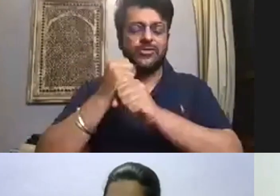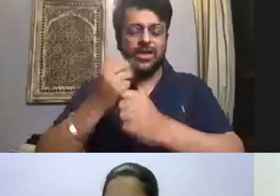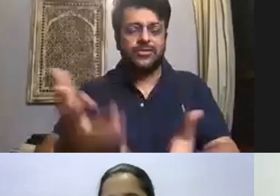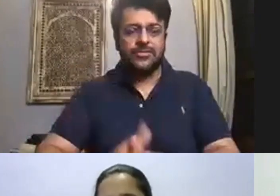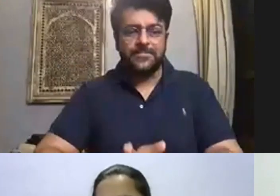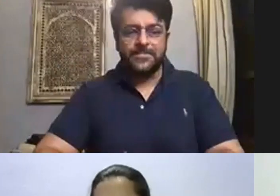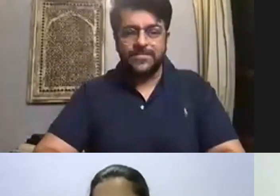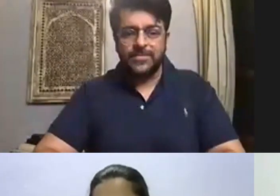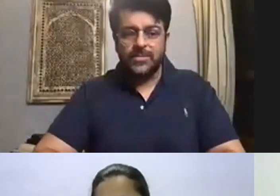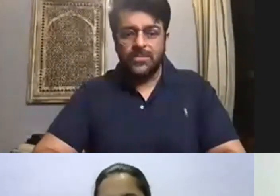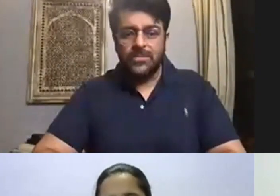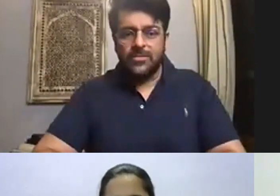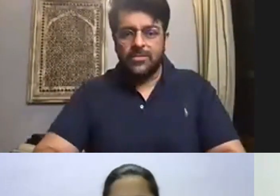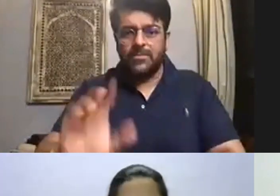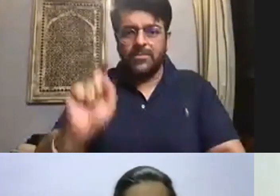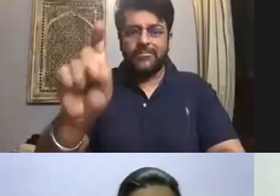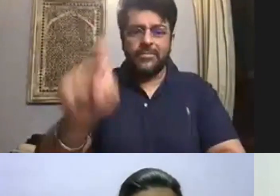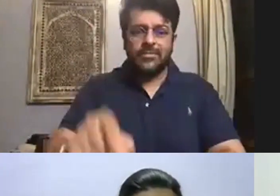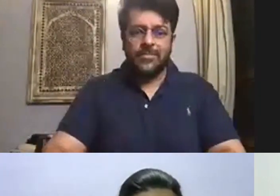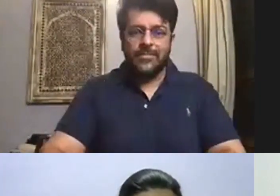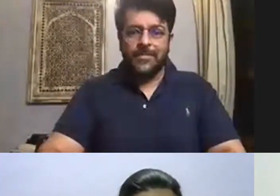So, Dr. Alim saying,